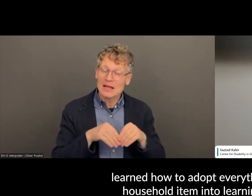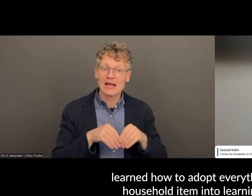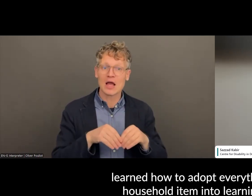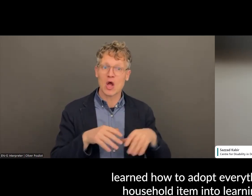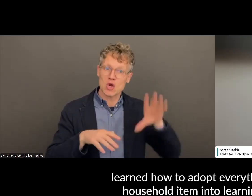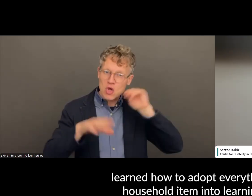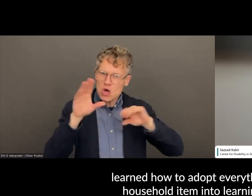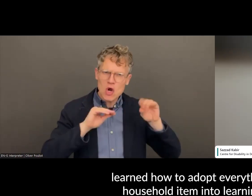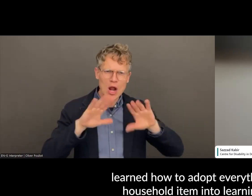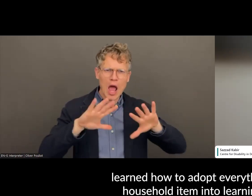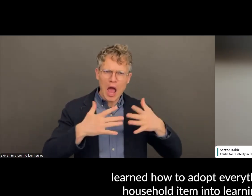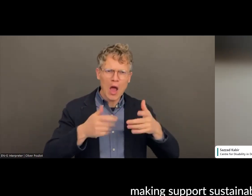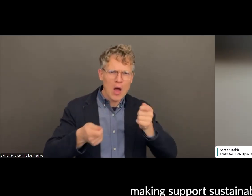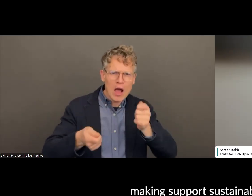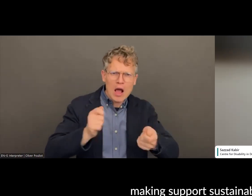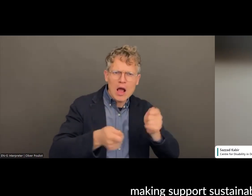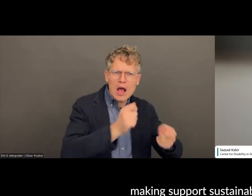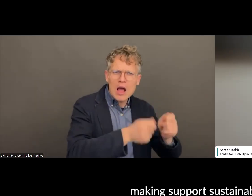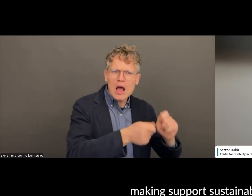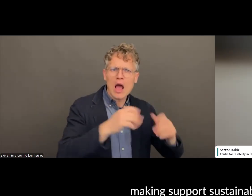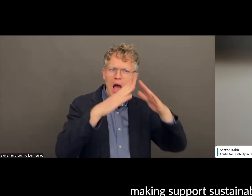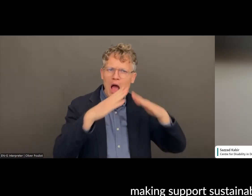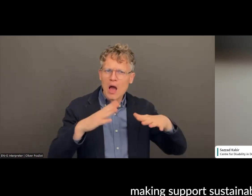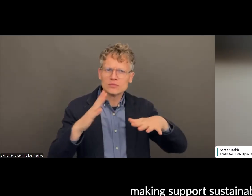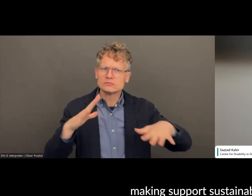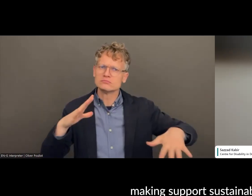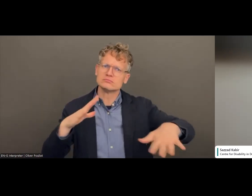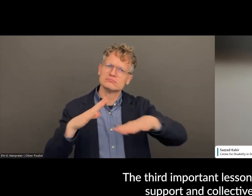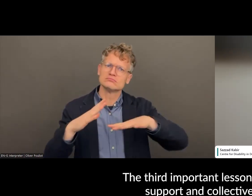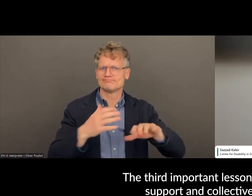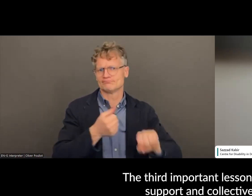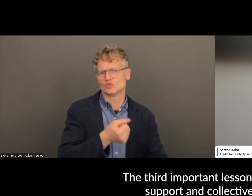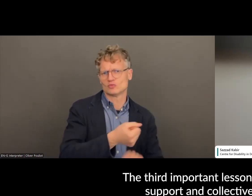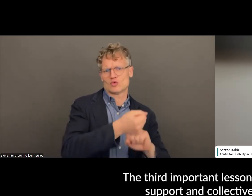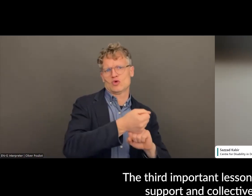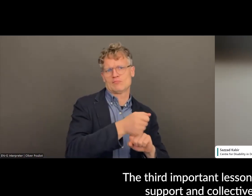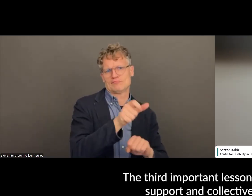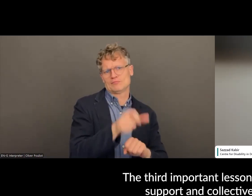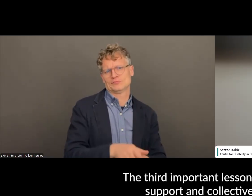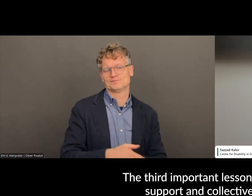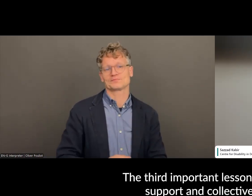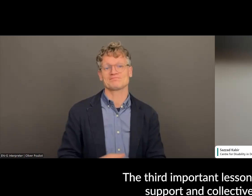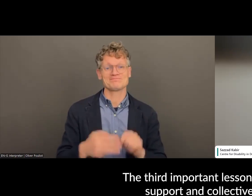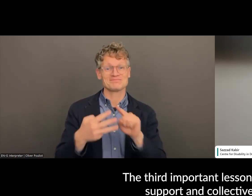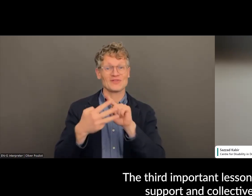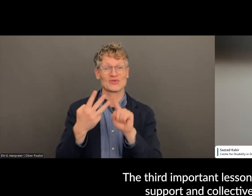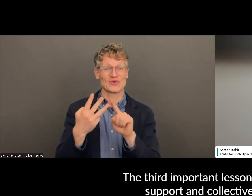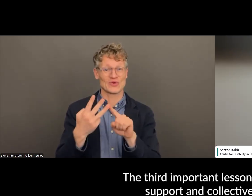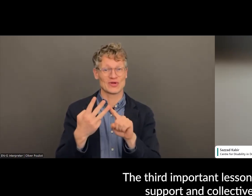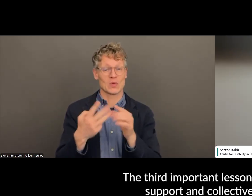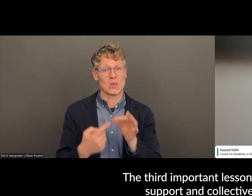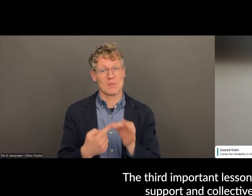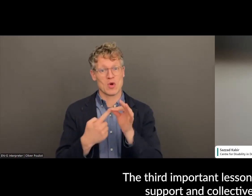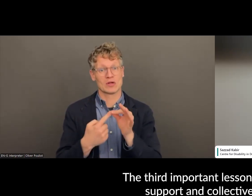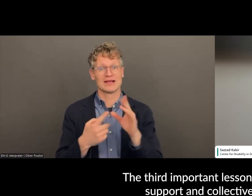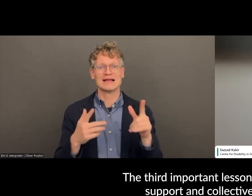everyday household item into learning material, making support sustainable things. The third important lesson was peer support